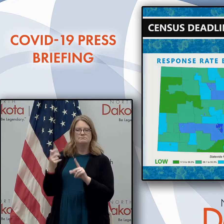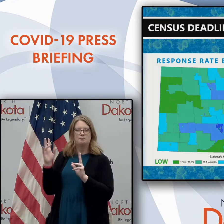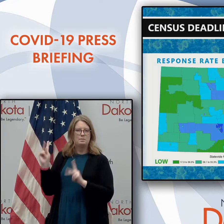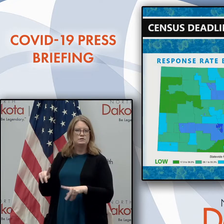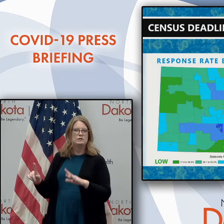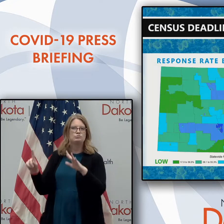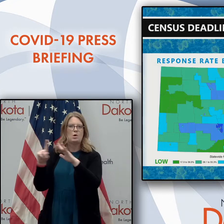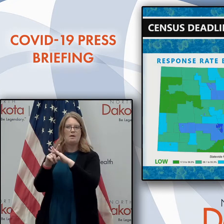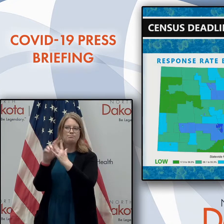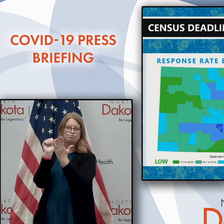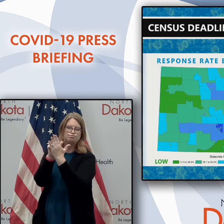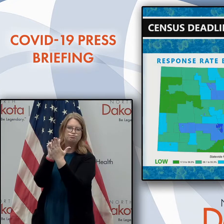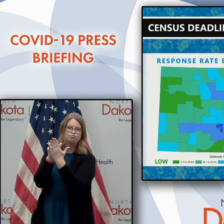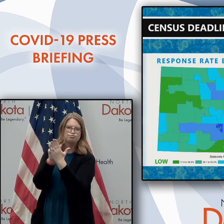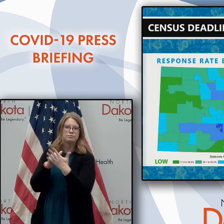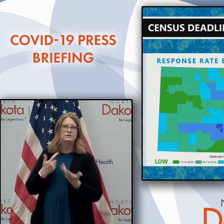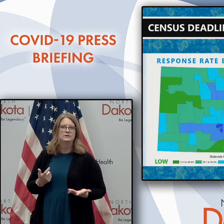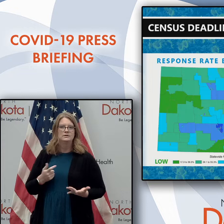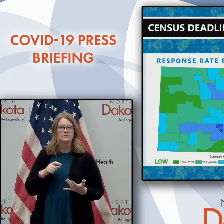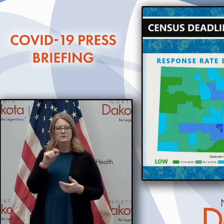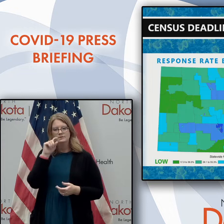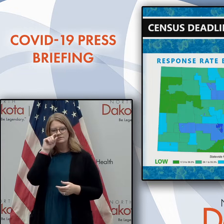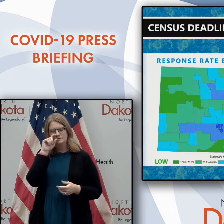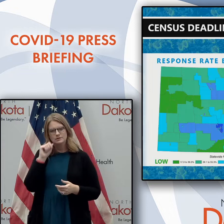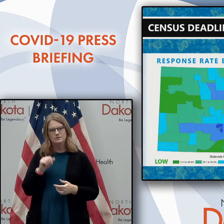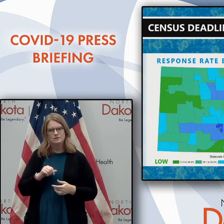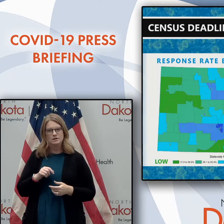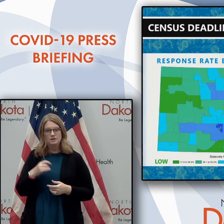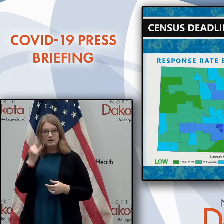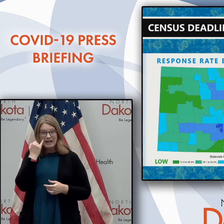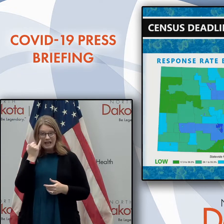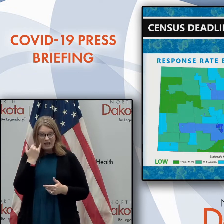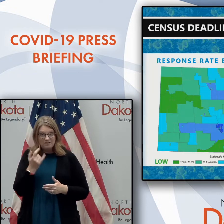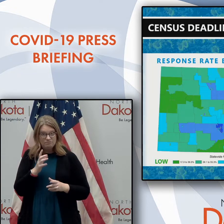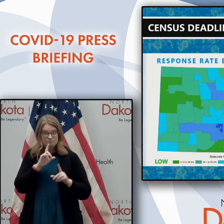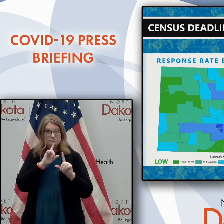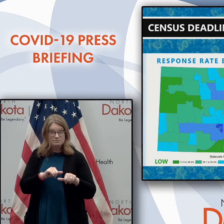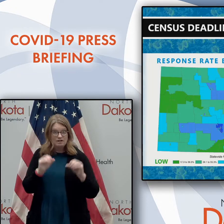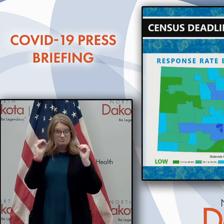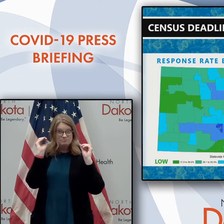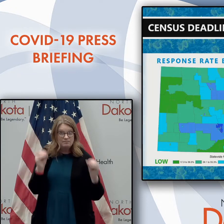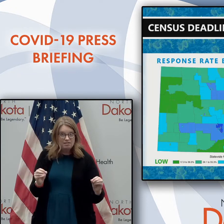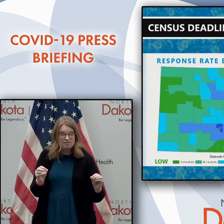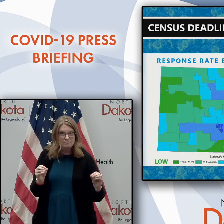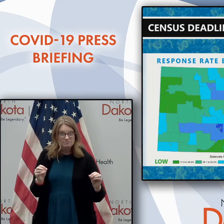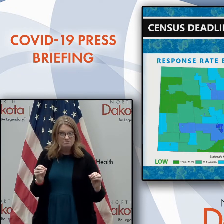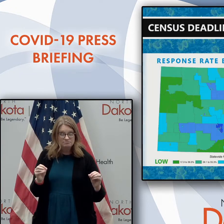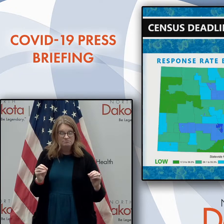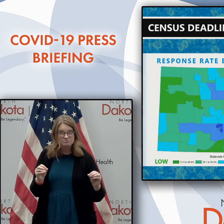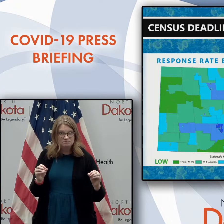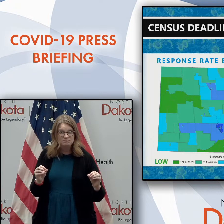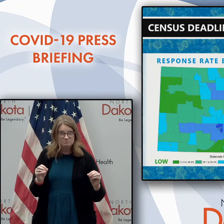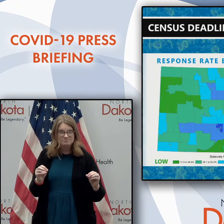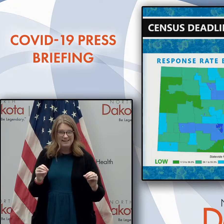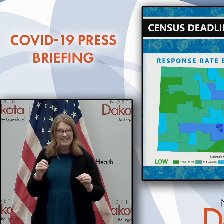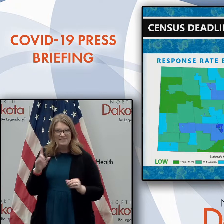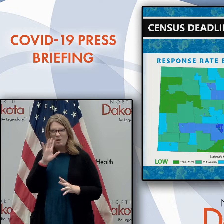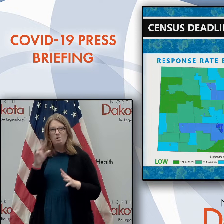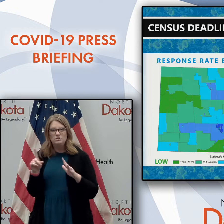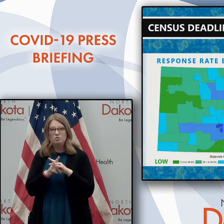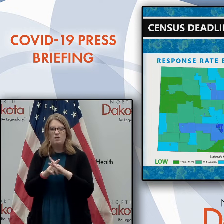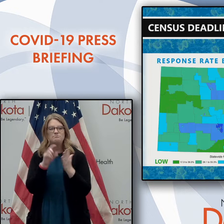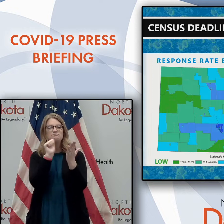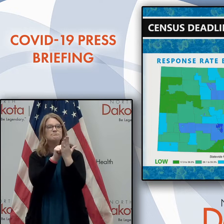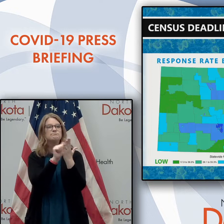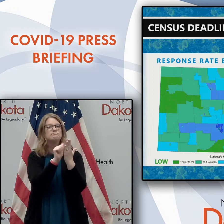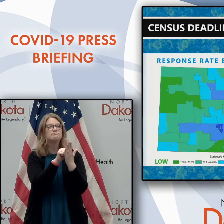The chances of being visited by the Census Bureau are nearly 100%. They will come to try to interview you to fill out your form. It's that